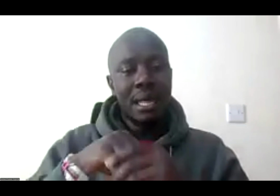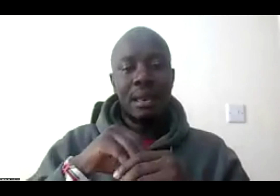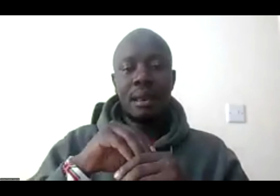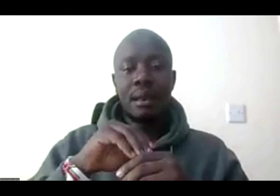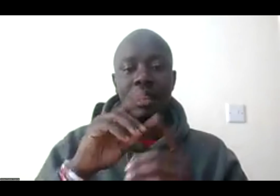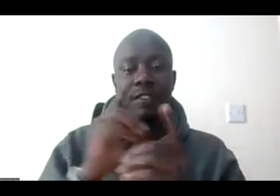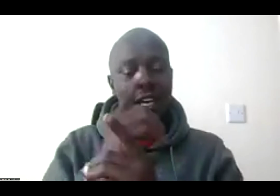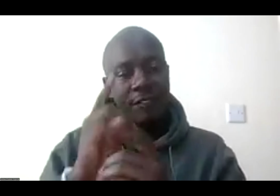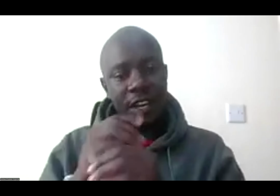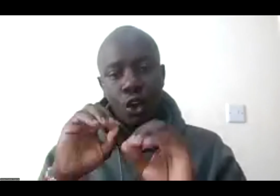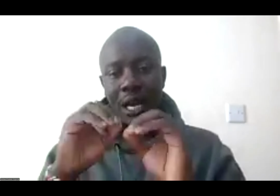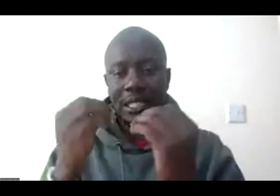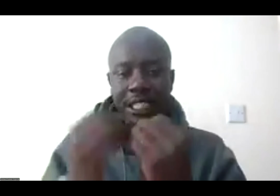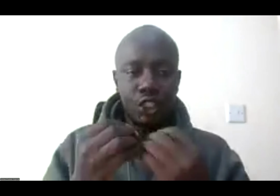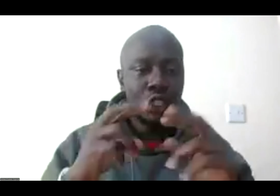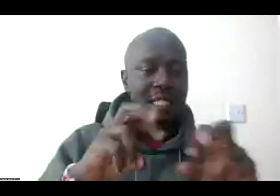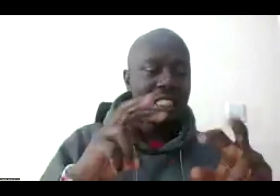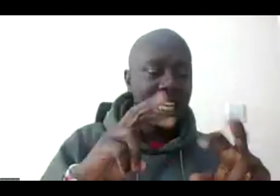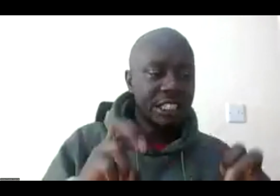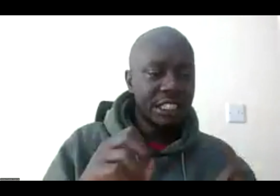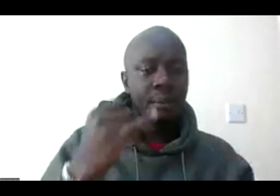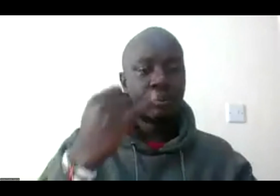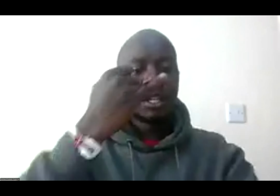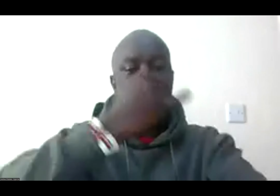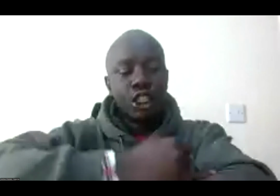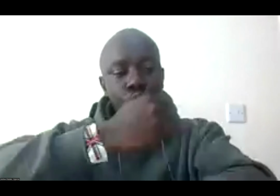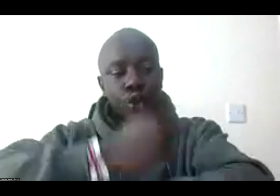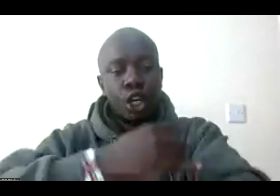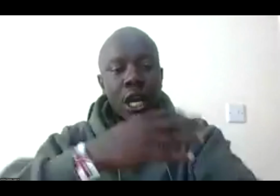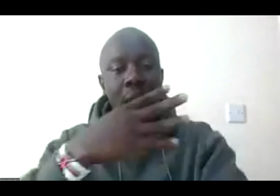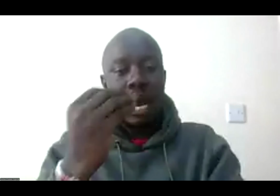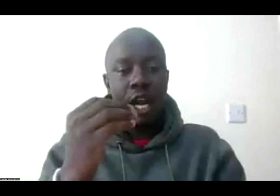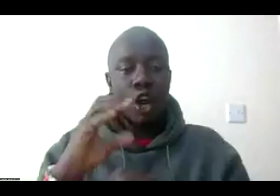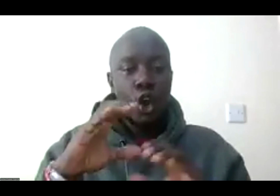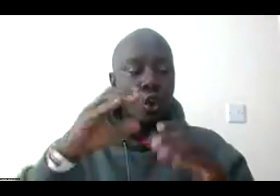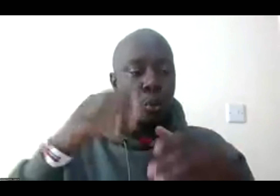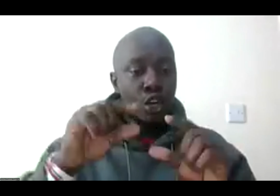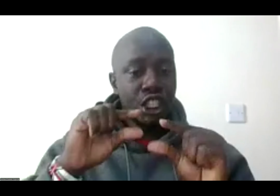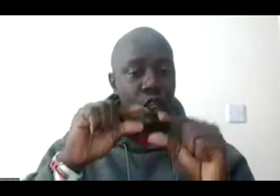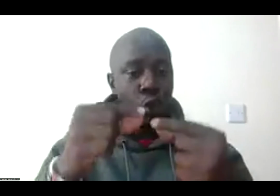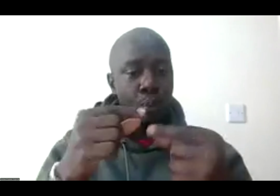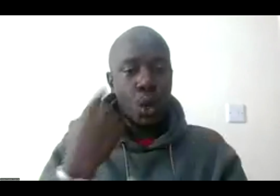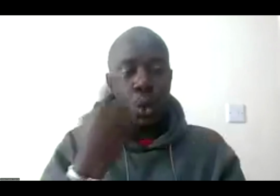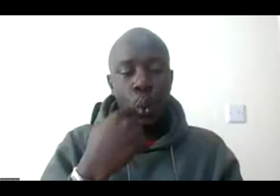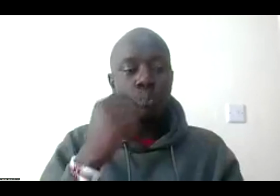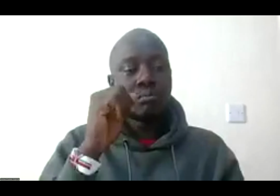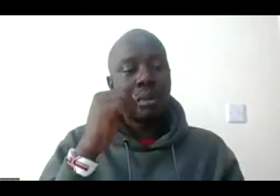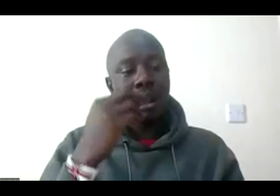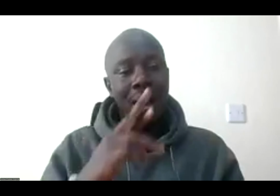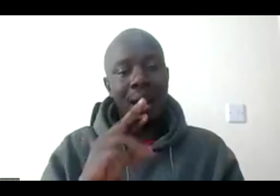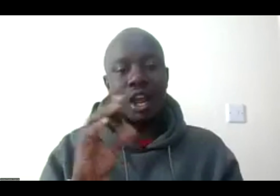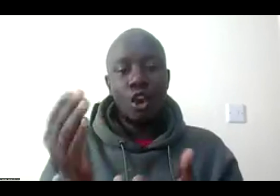partners in different organizations, researchers, institutions, and community groups